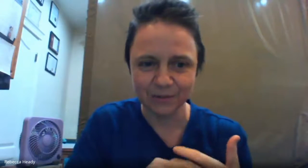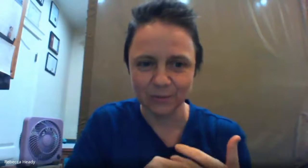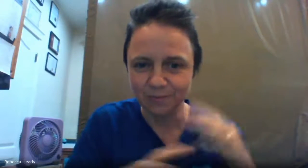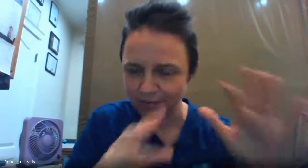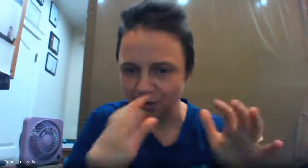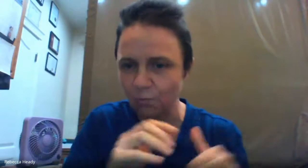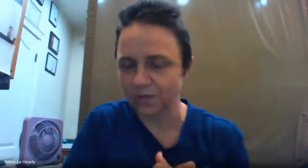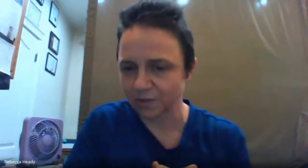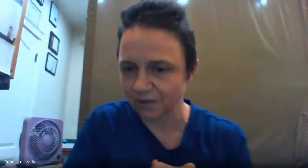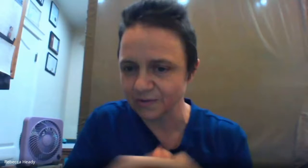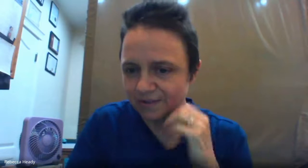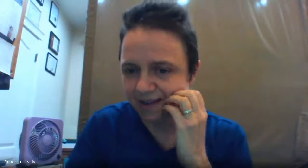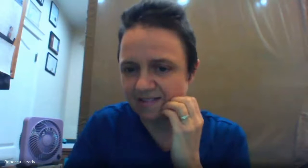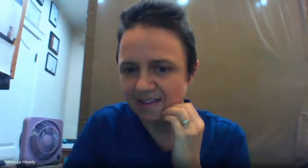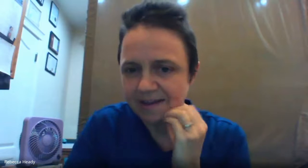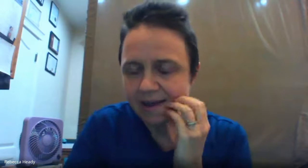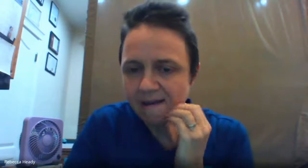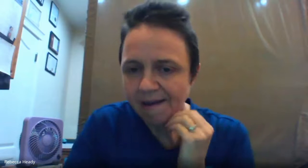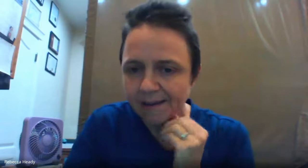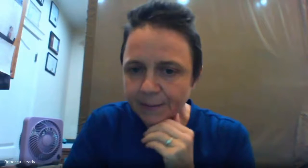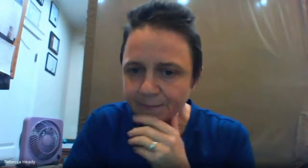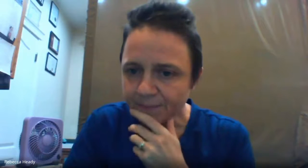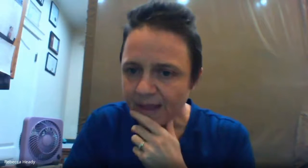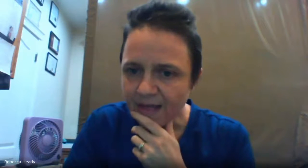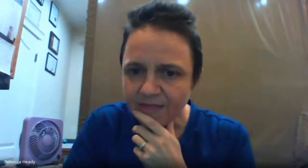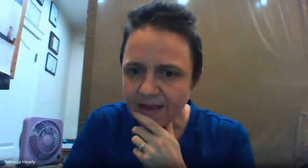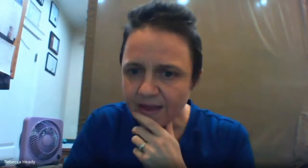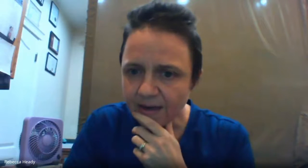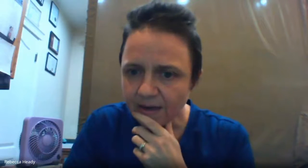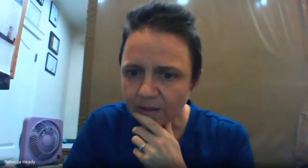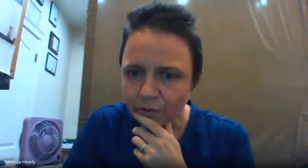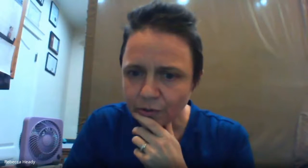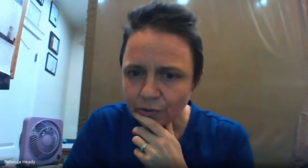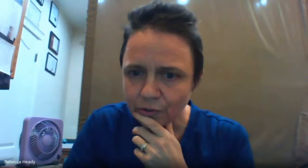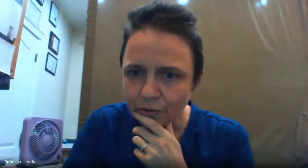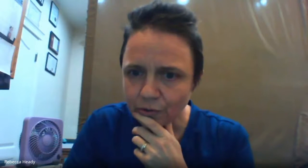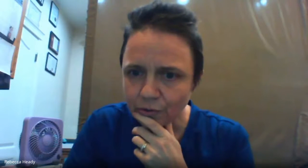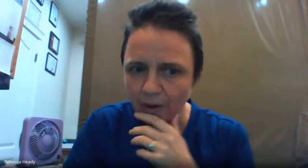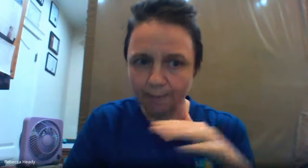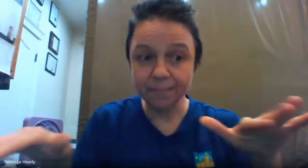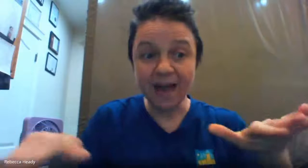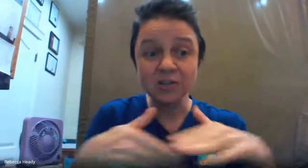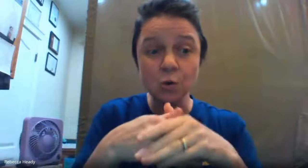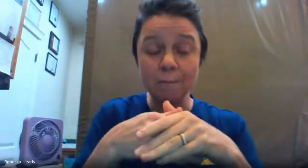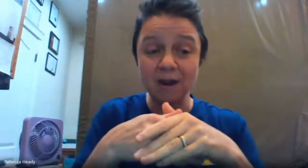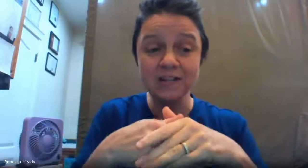know which one to use in that case. And then the actual marriage, like the